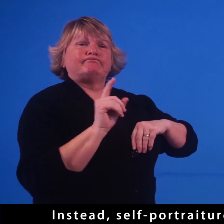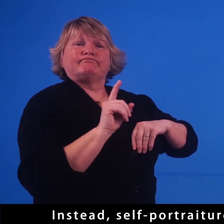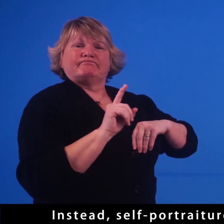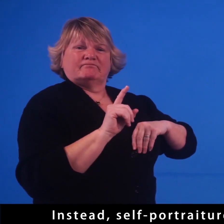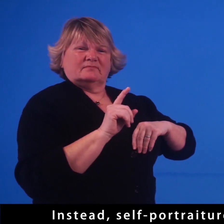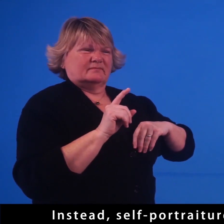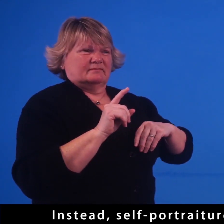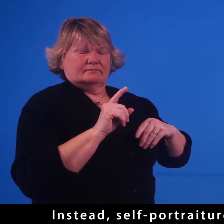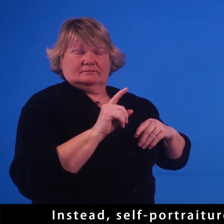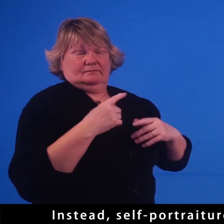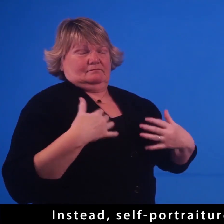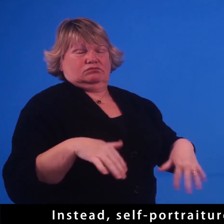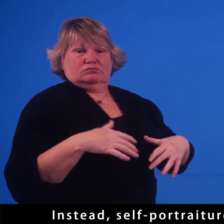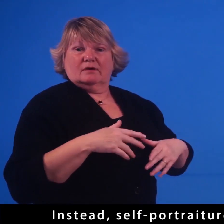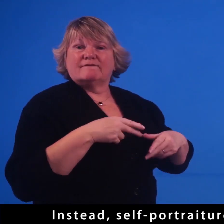disguises.